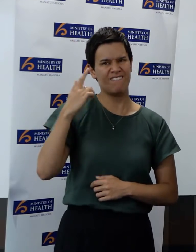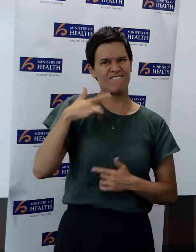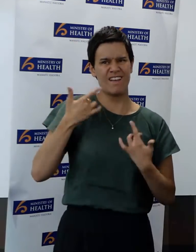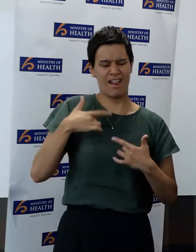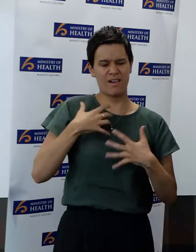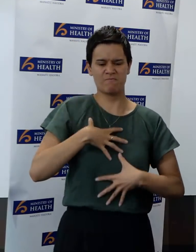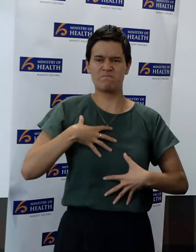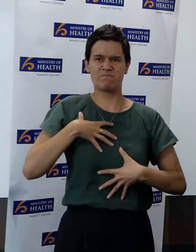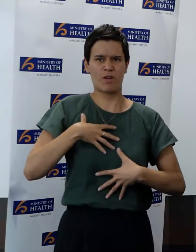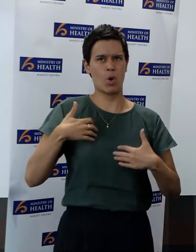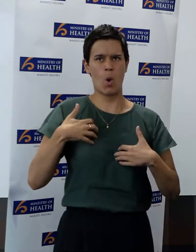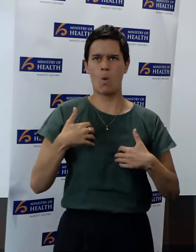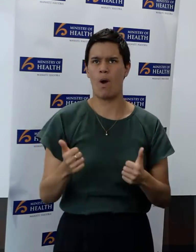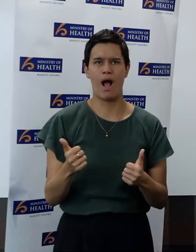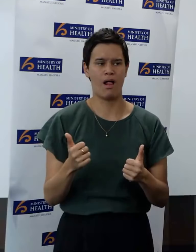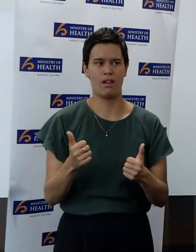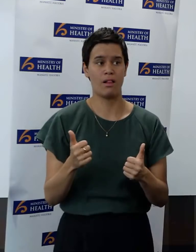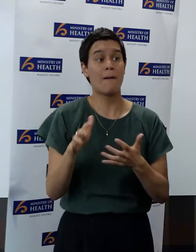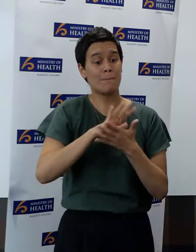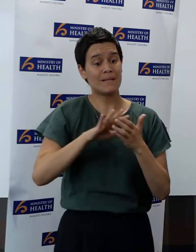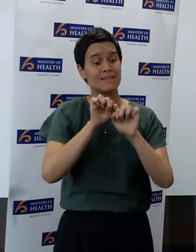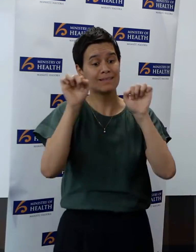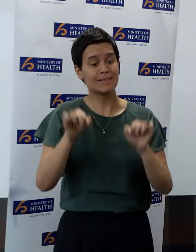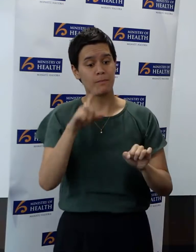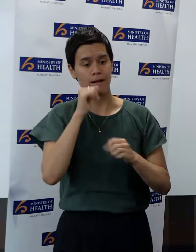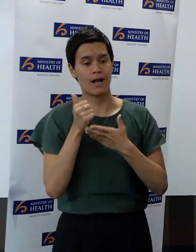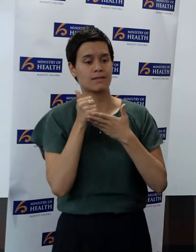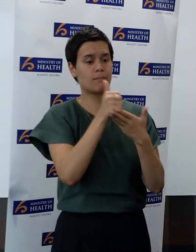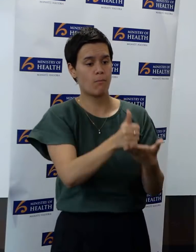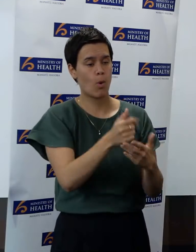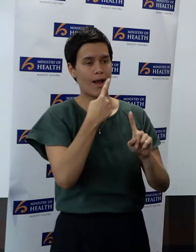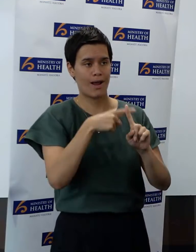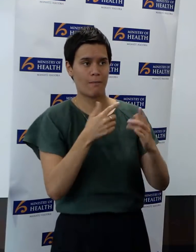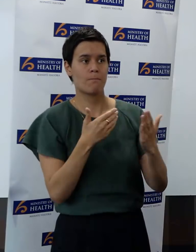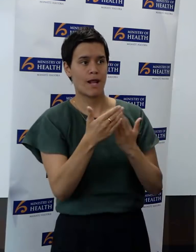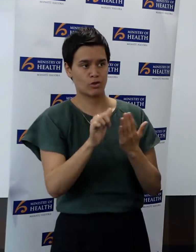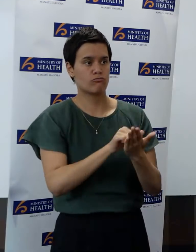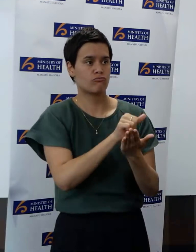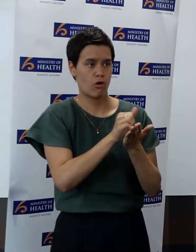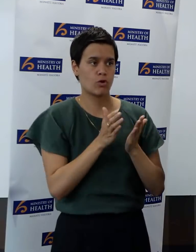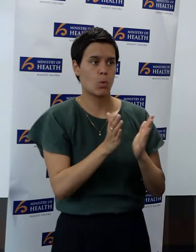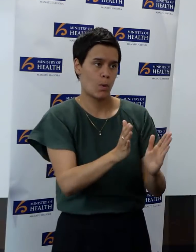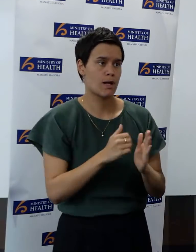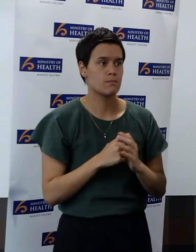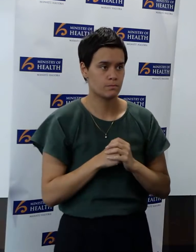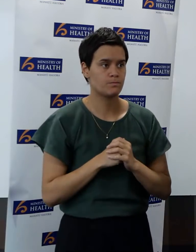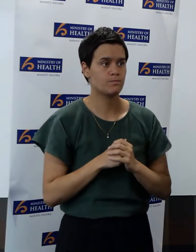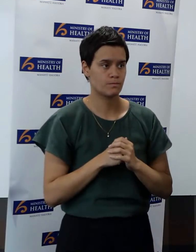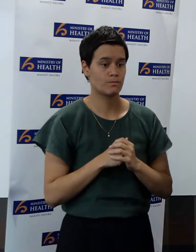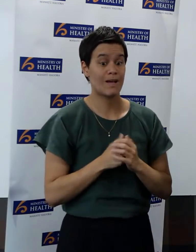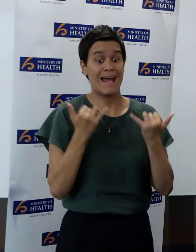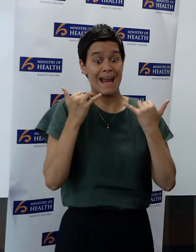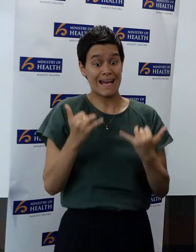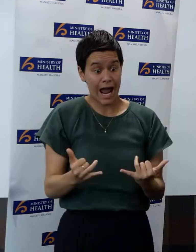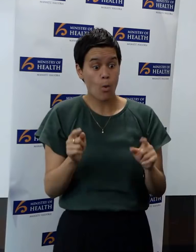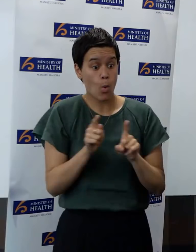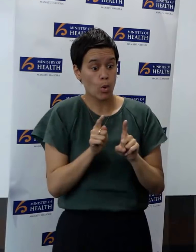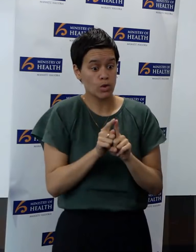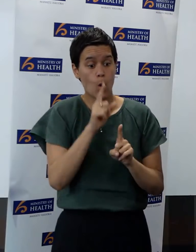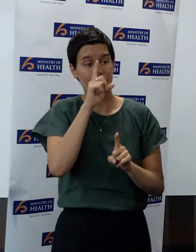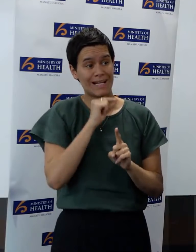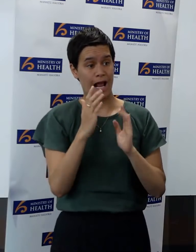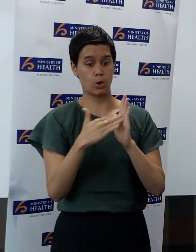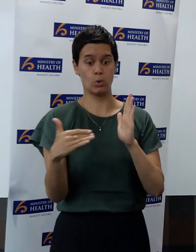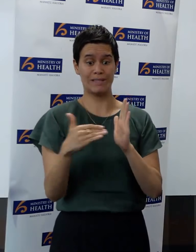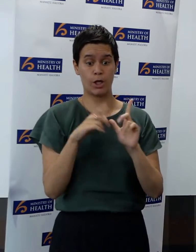kicking into gear and supporting them and managing them appropriately. Now we have that ability to do the diagnostic testing